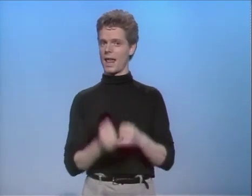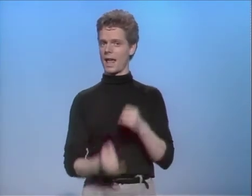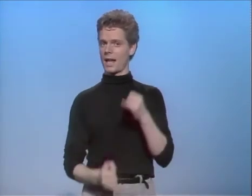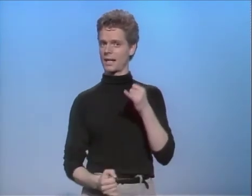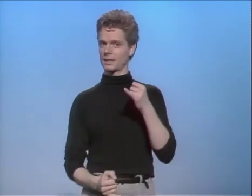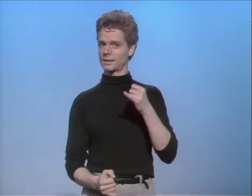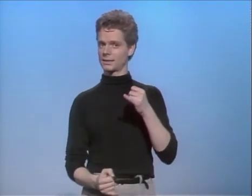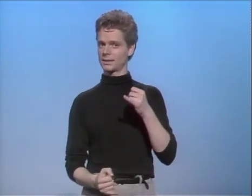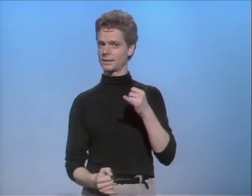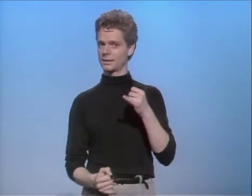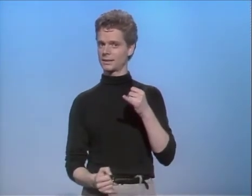Last.